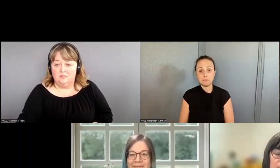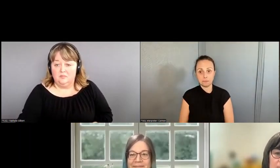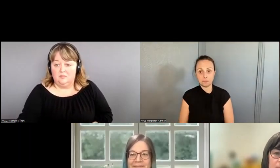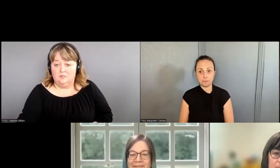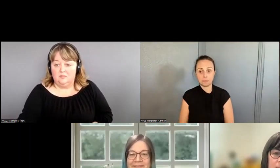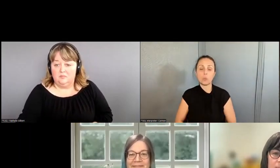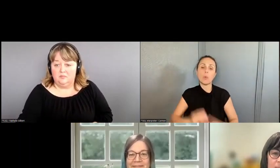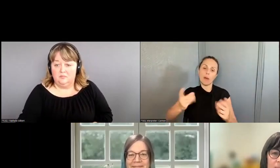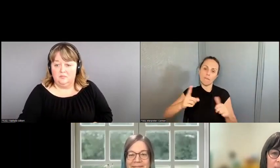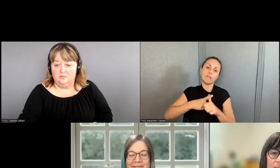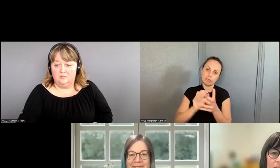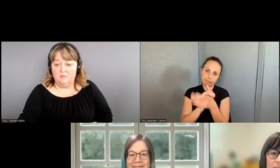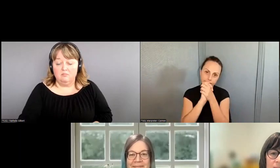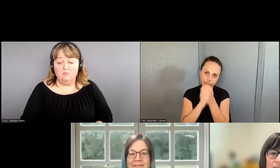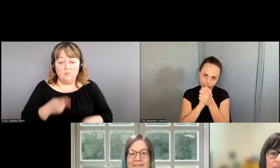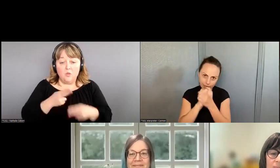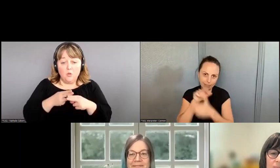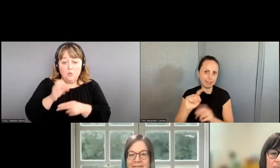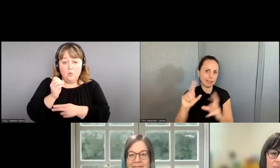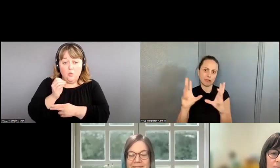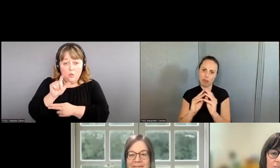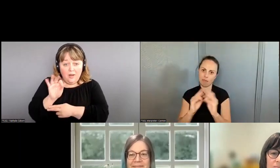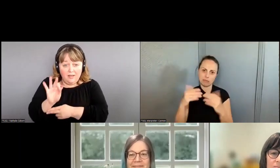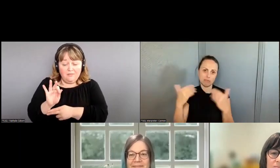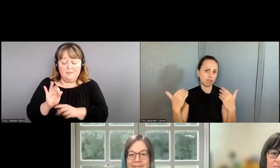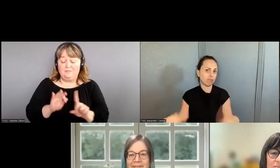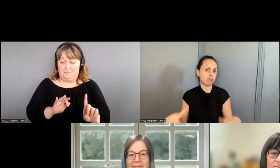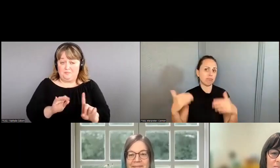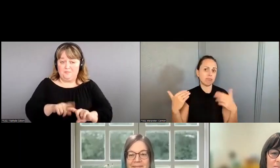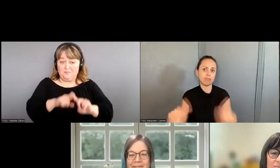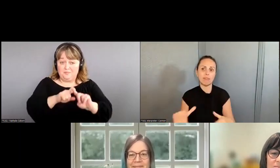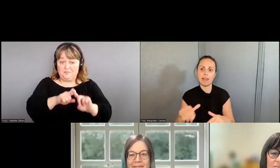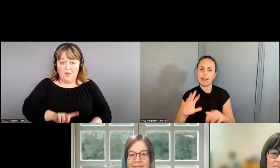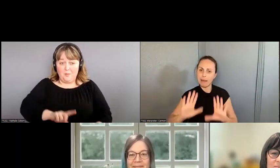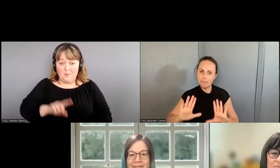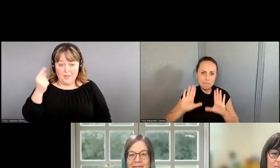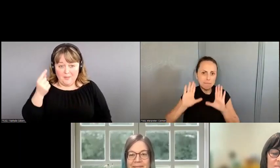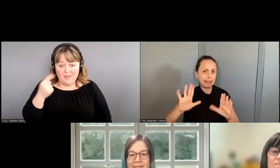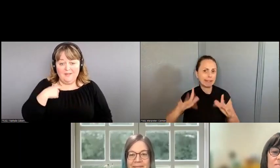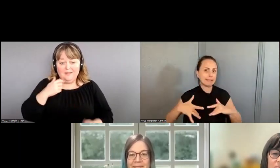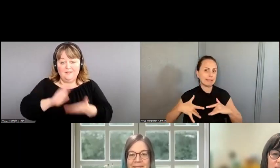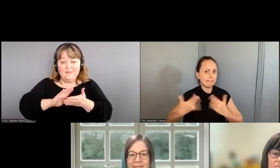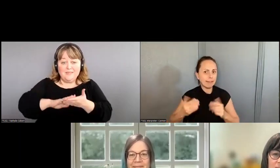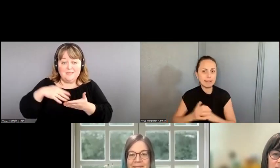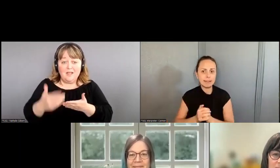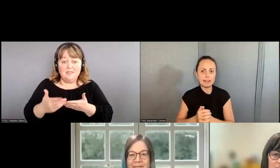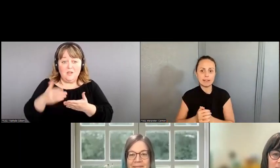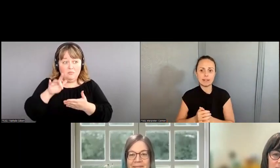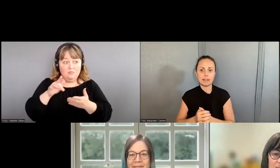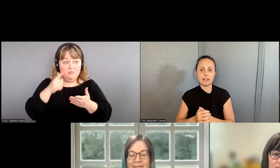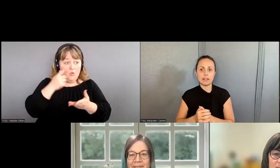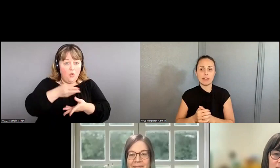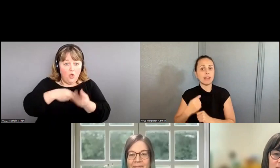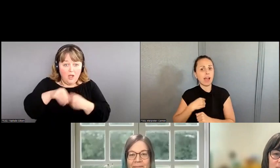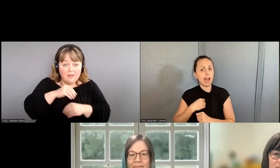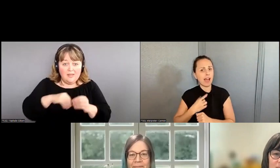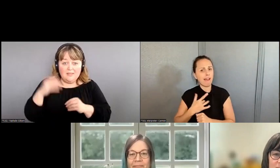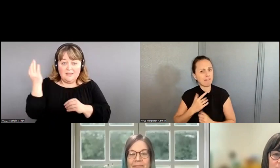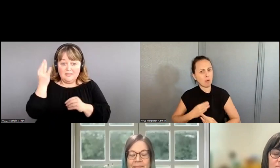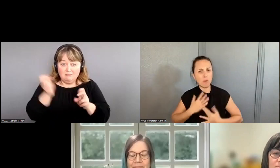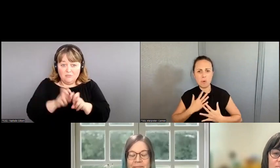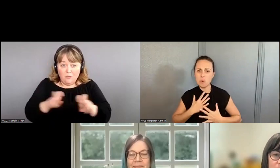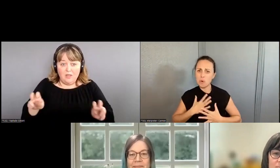first of all, congratulations to this conference. It is really an amazing event, and I'm really moved,